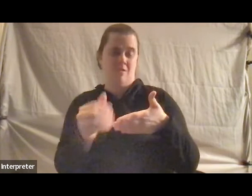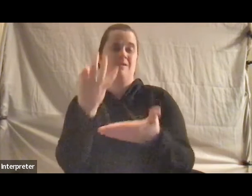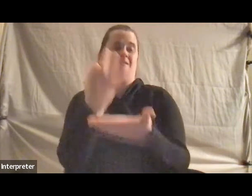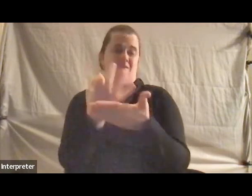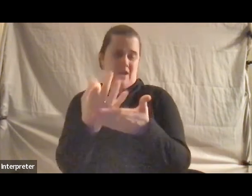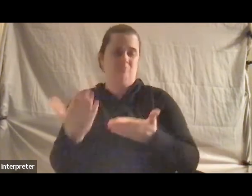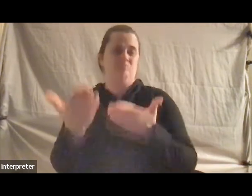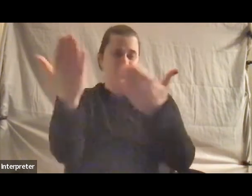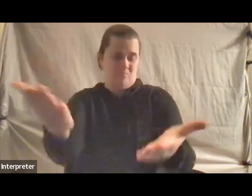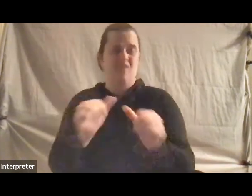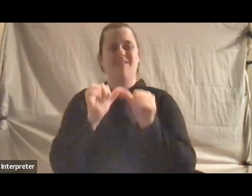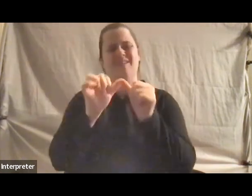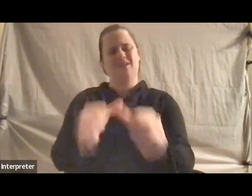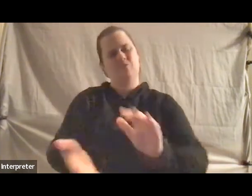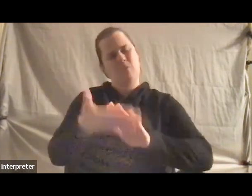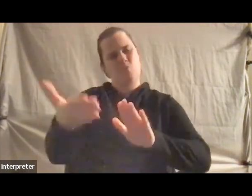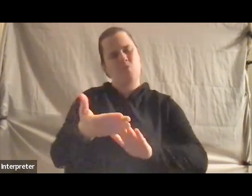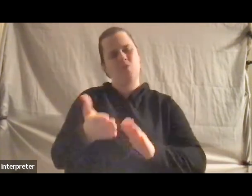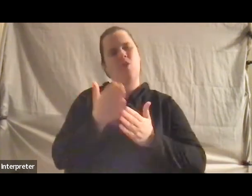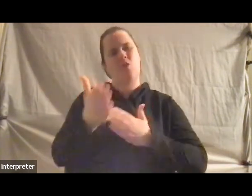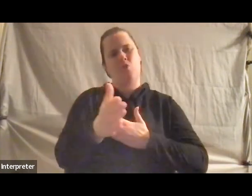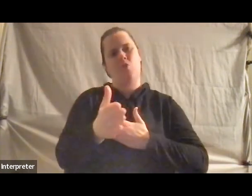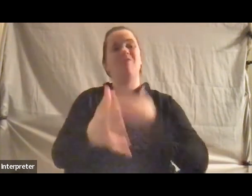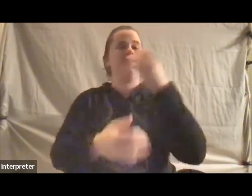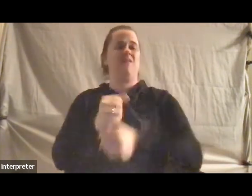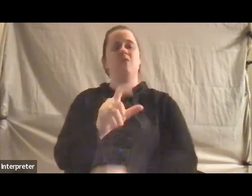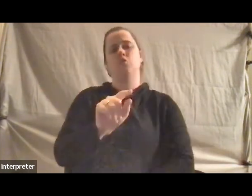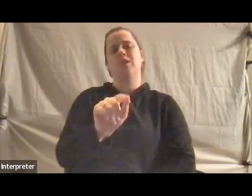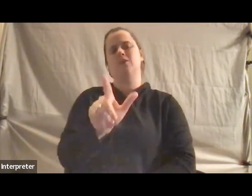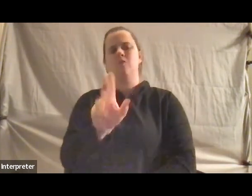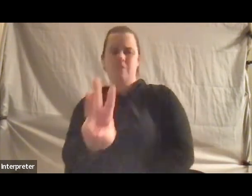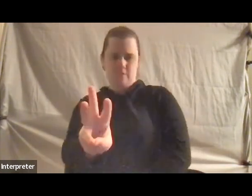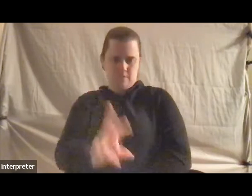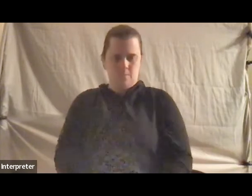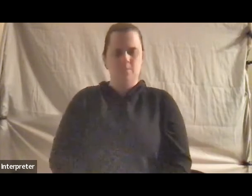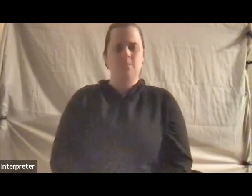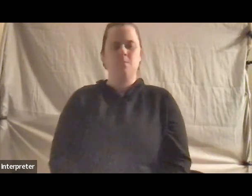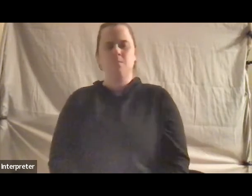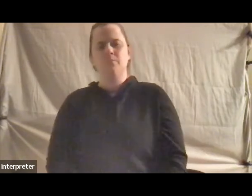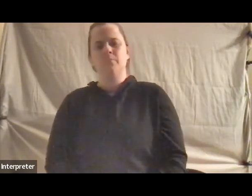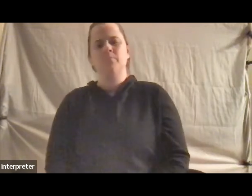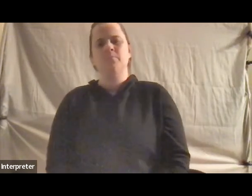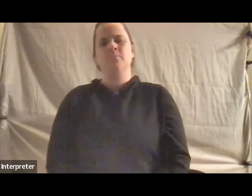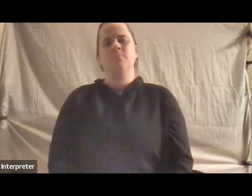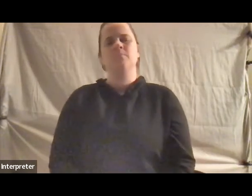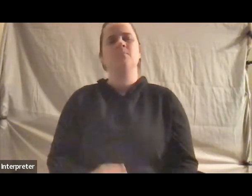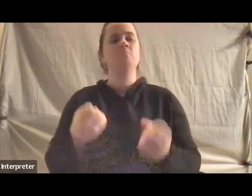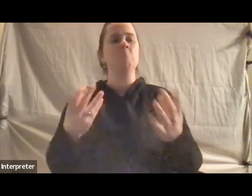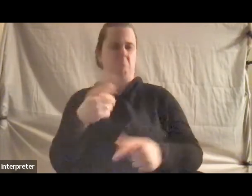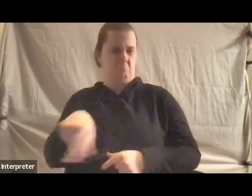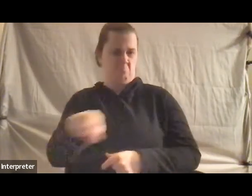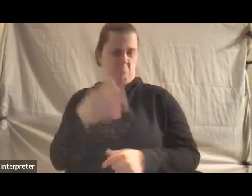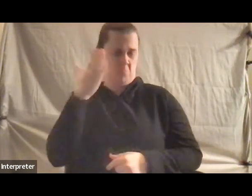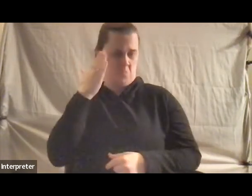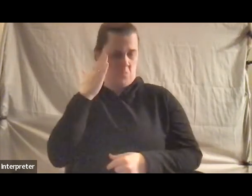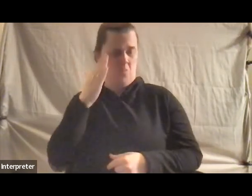continued operations through 2026. Now, many of you may know that the global maritime or ocean